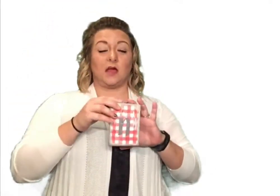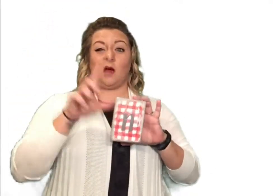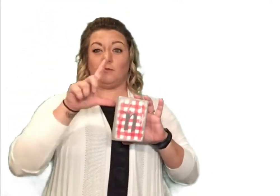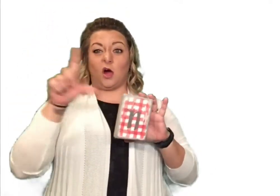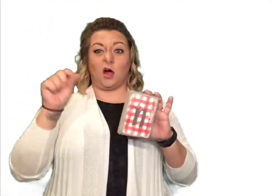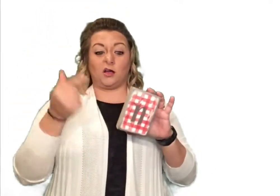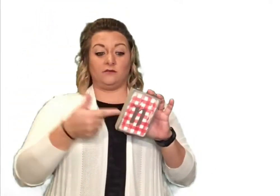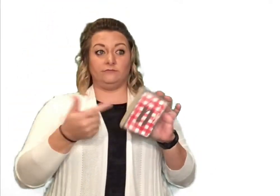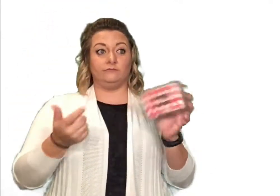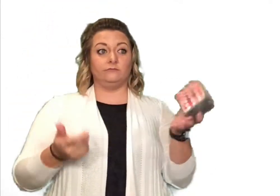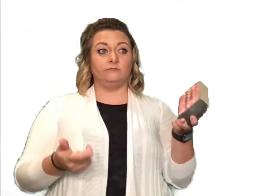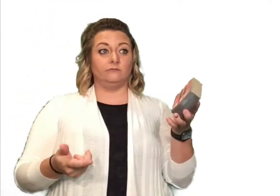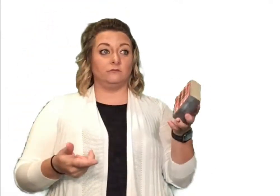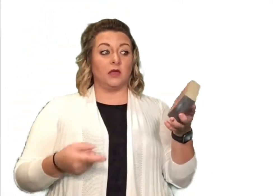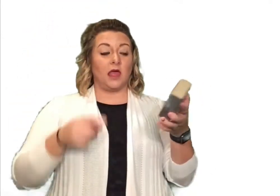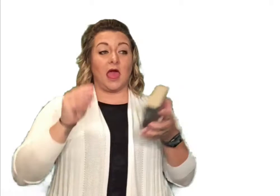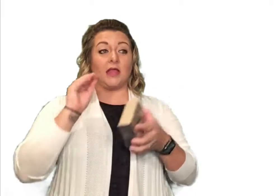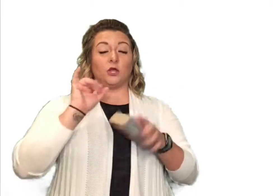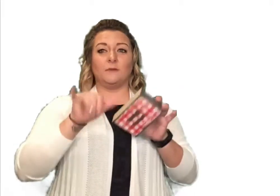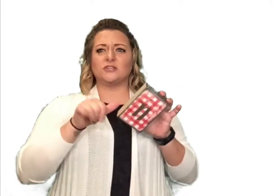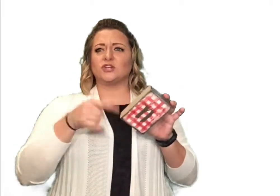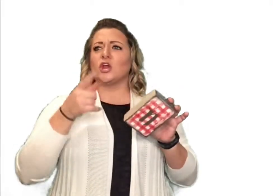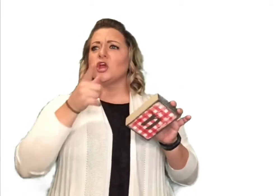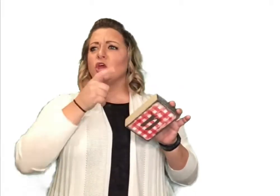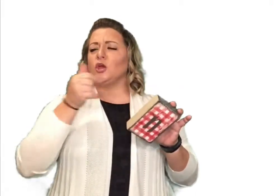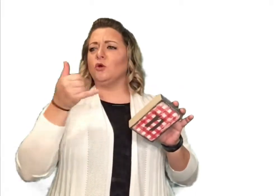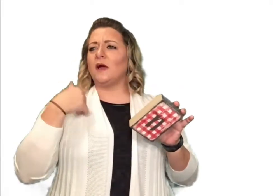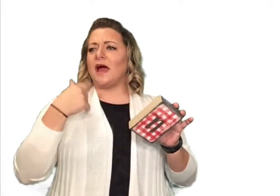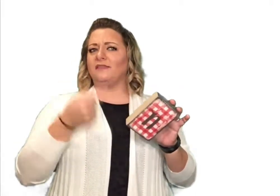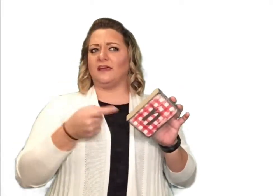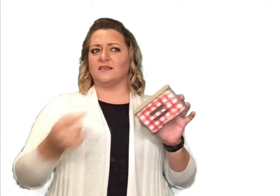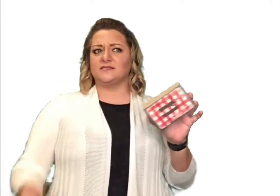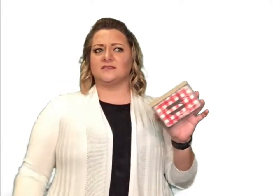a block, and you measured. Who had this?